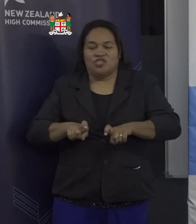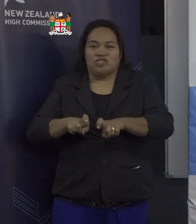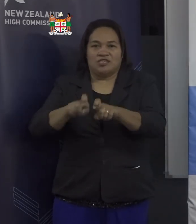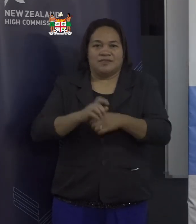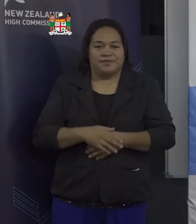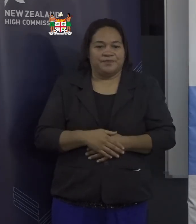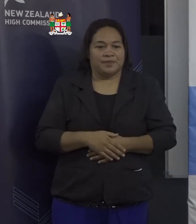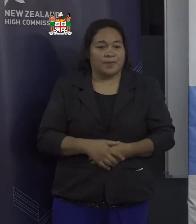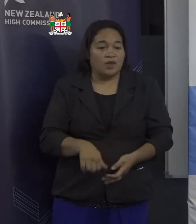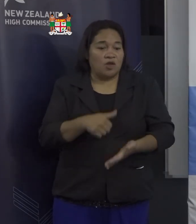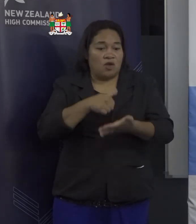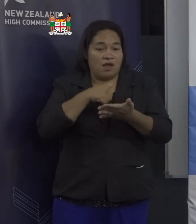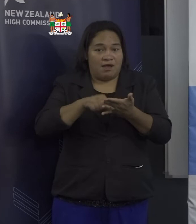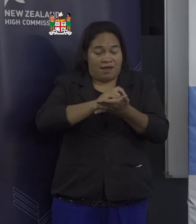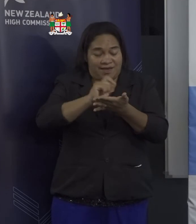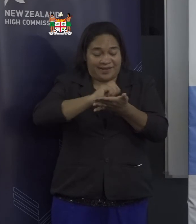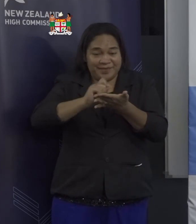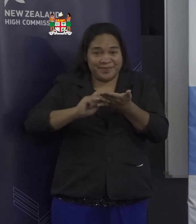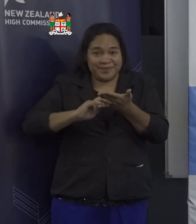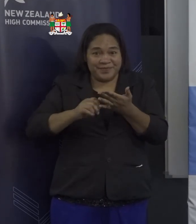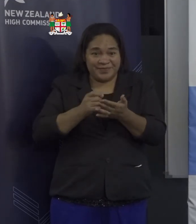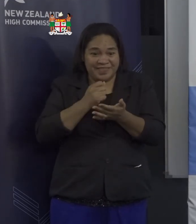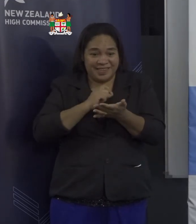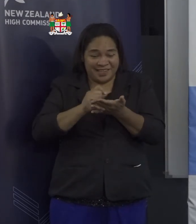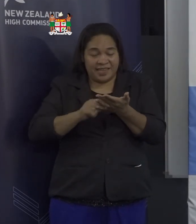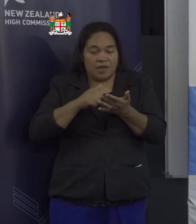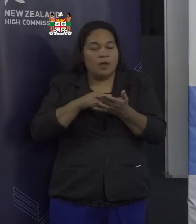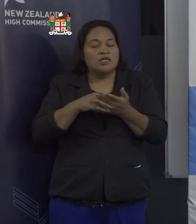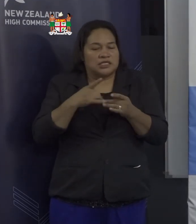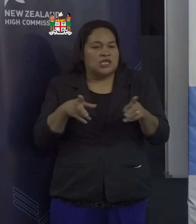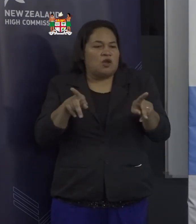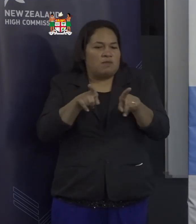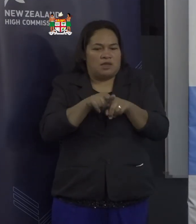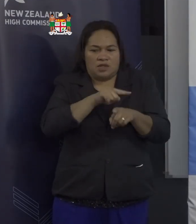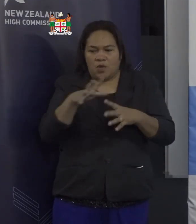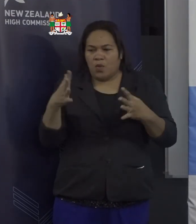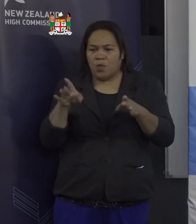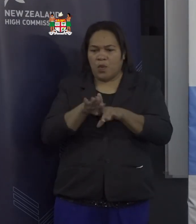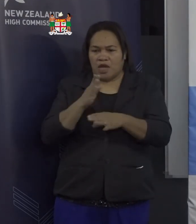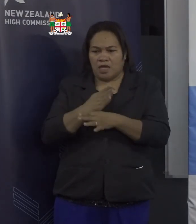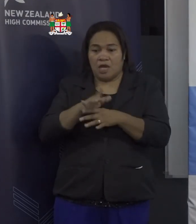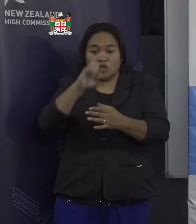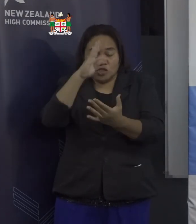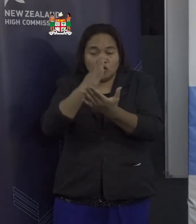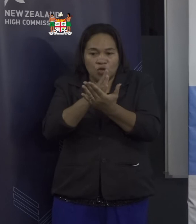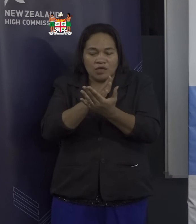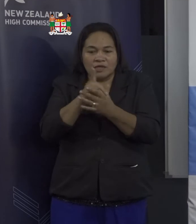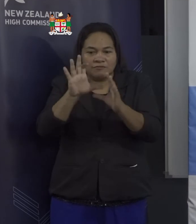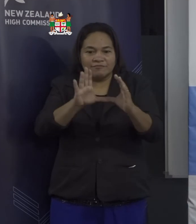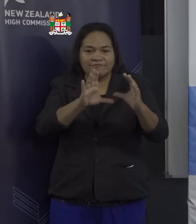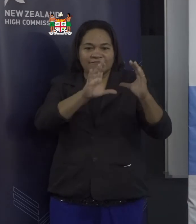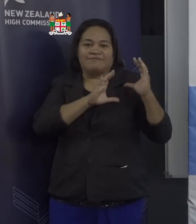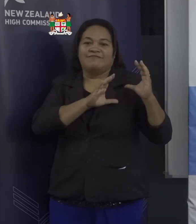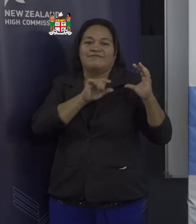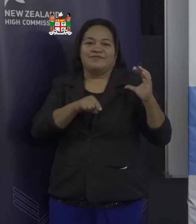the essay competition complements the work that we've done as governments. Students have picked up the leadership